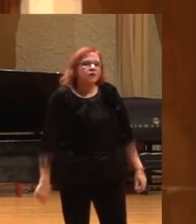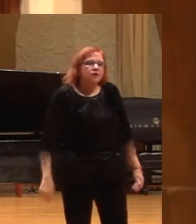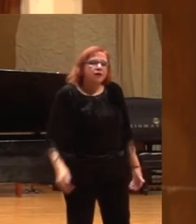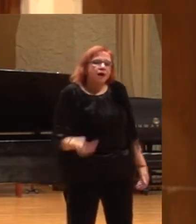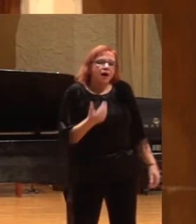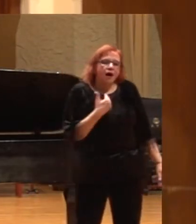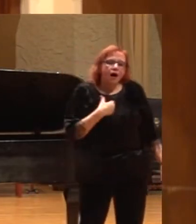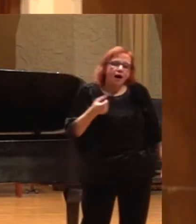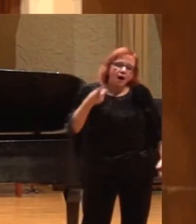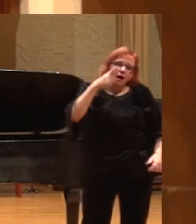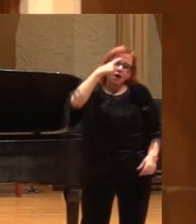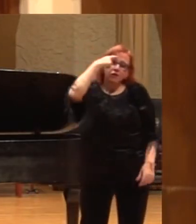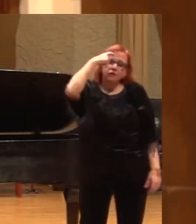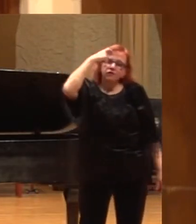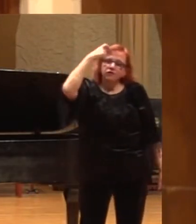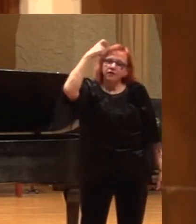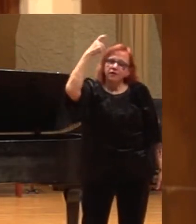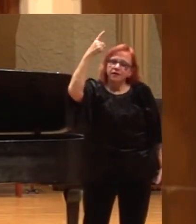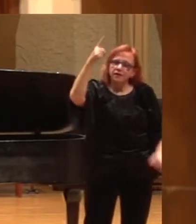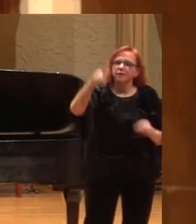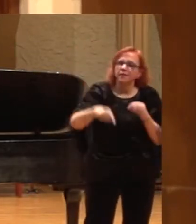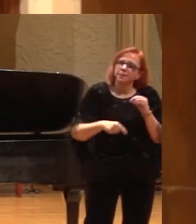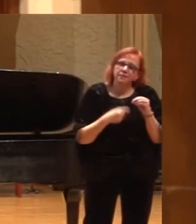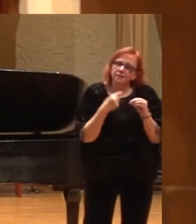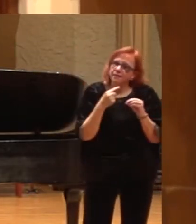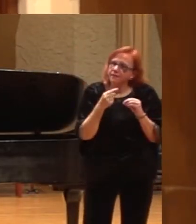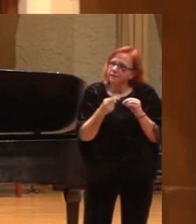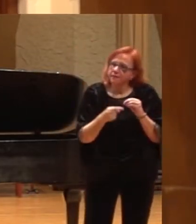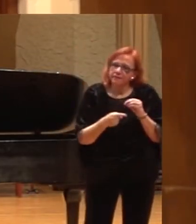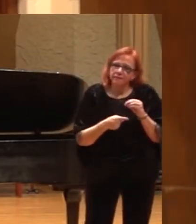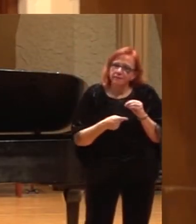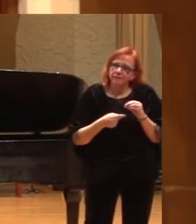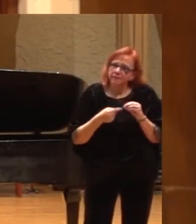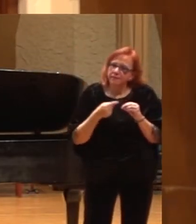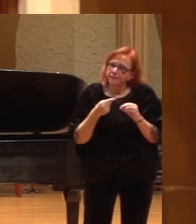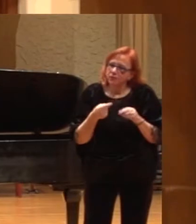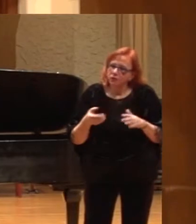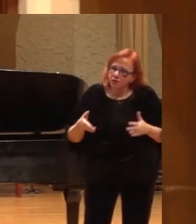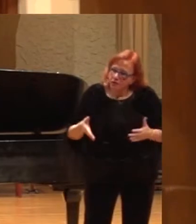I dream about the way.